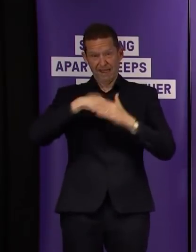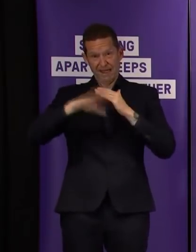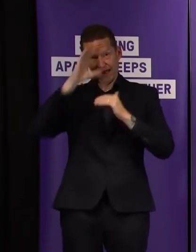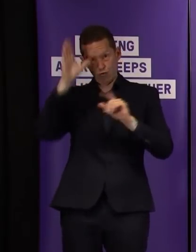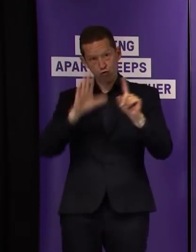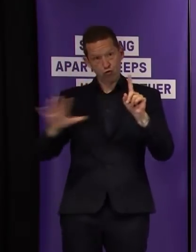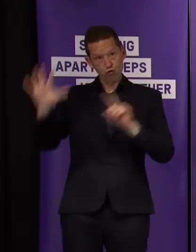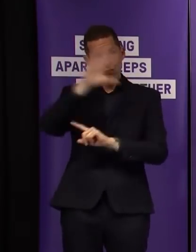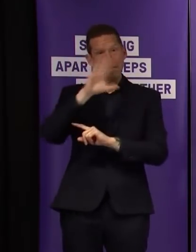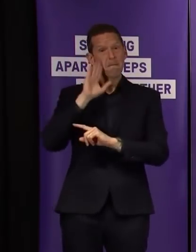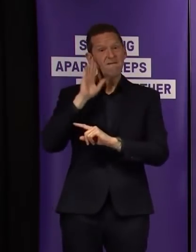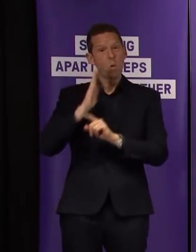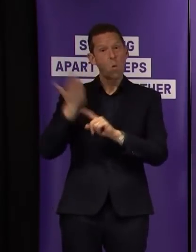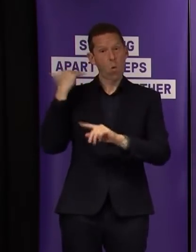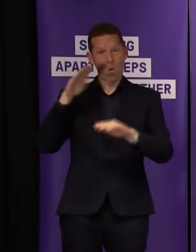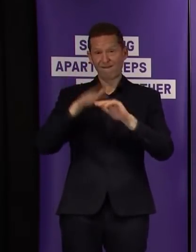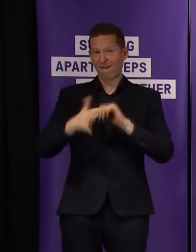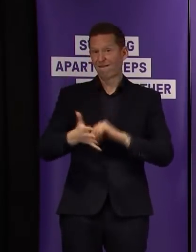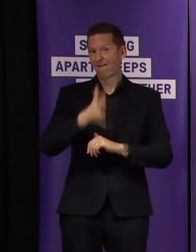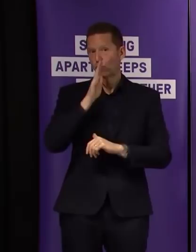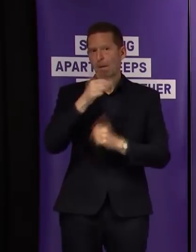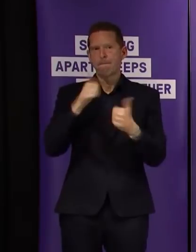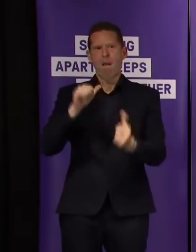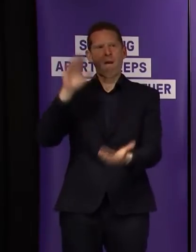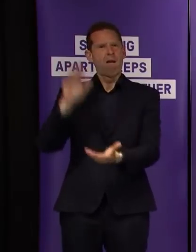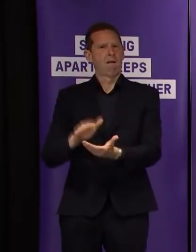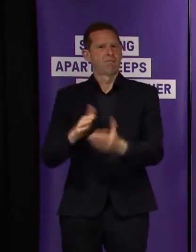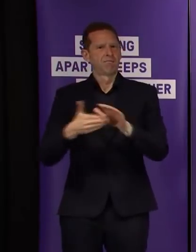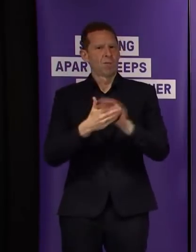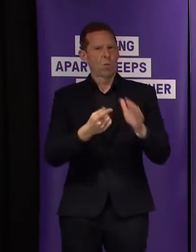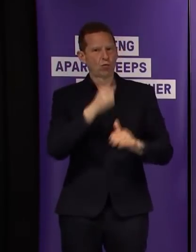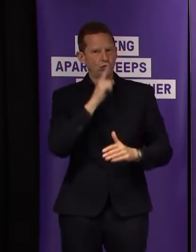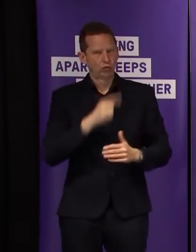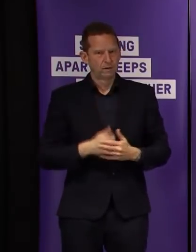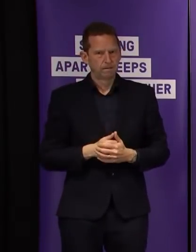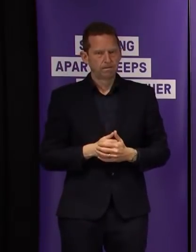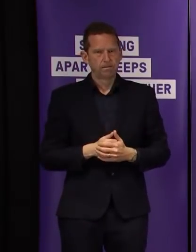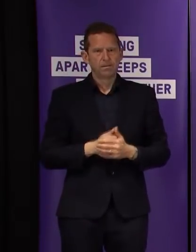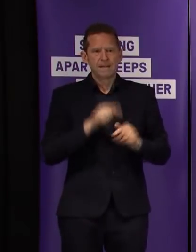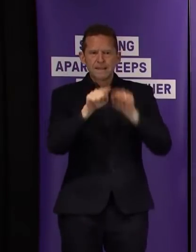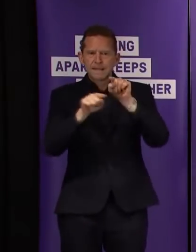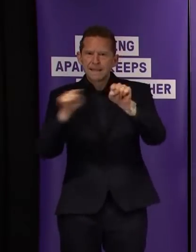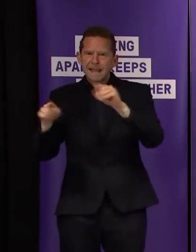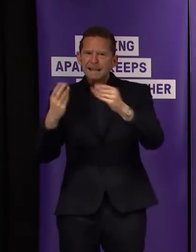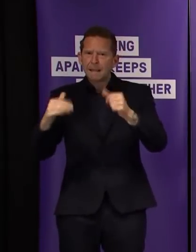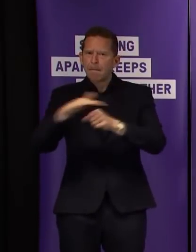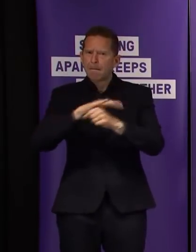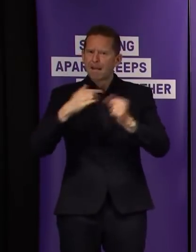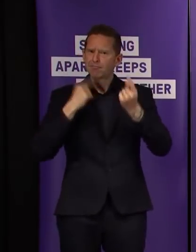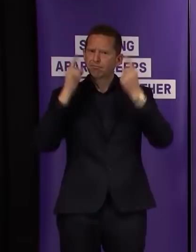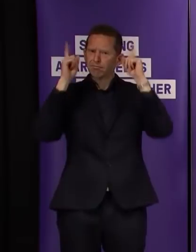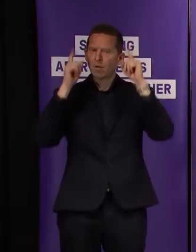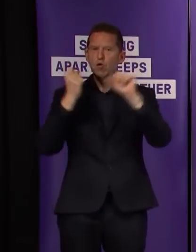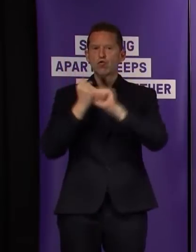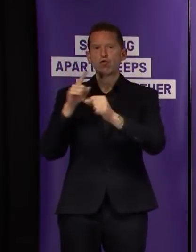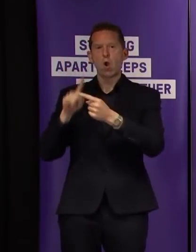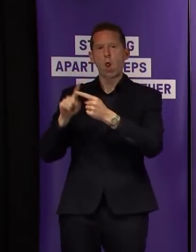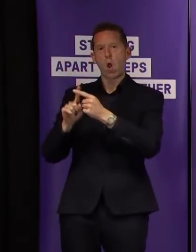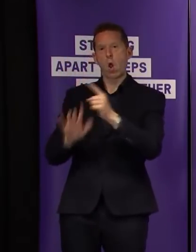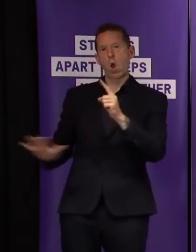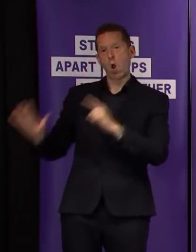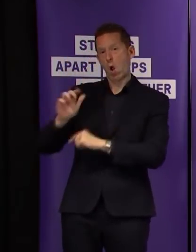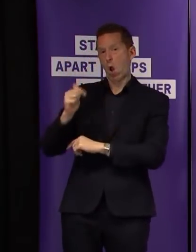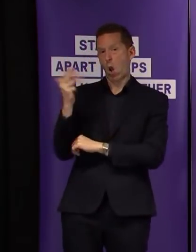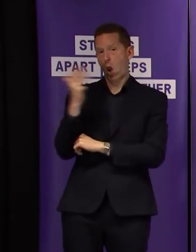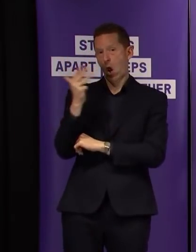over 500 not long ago. In terms of communities that we'd had some significant concern about, Greater Geelong has now 19 active